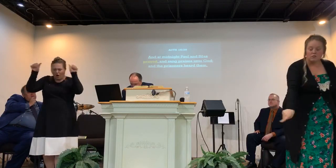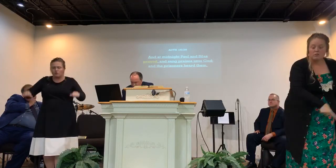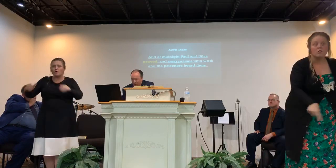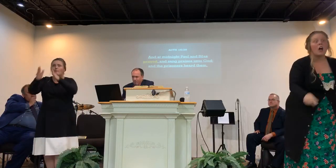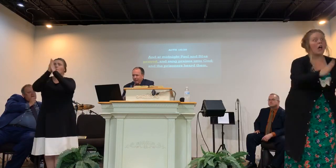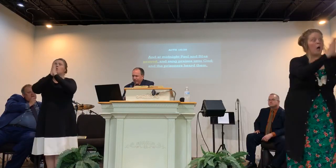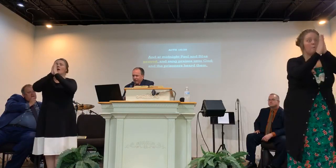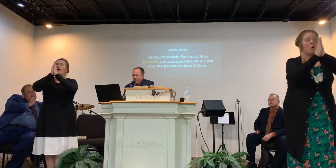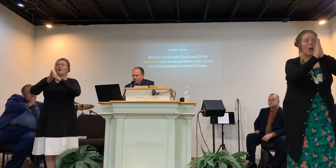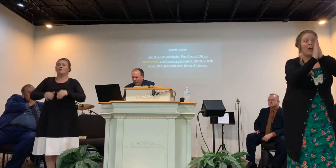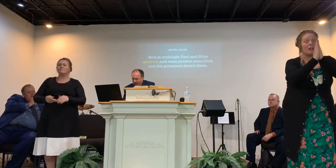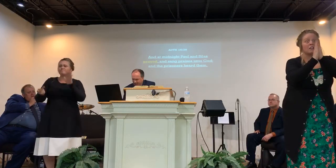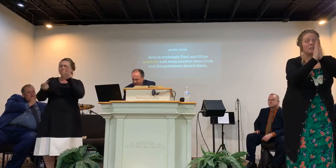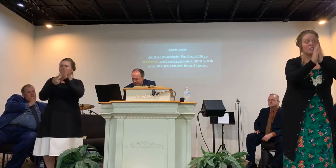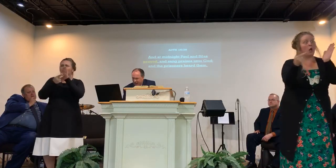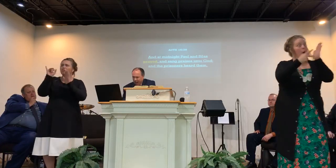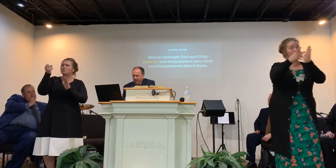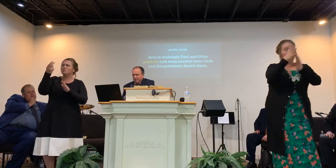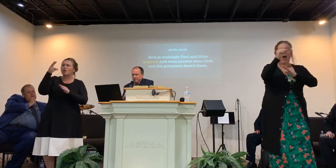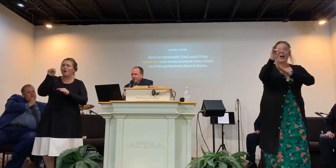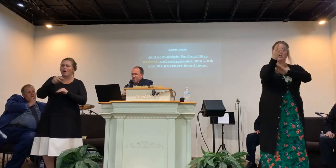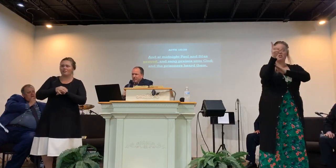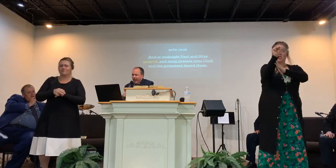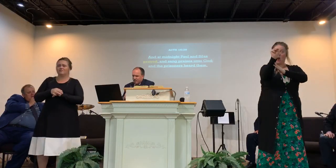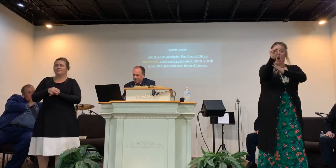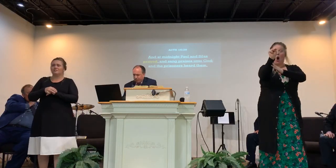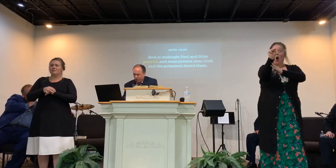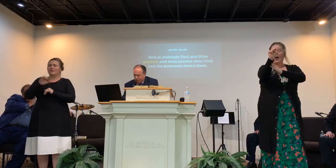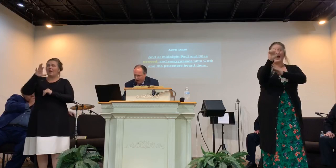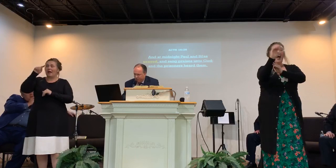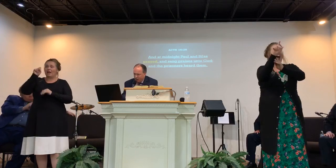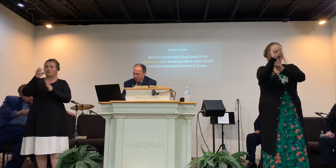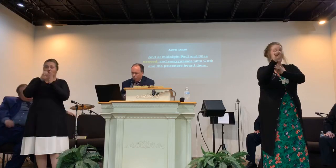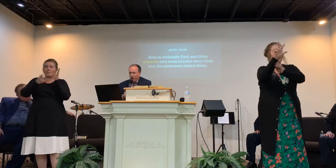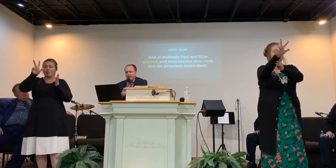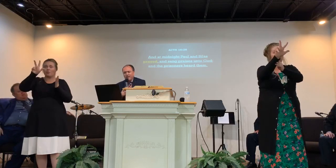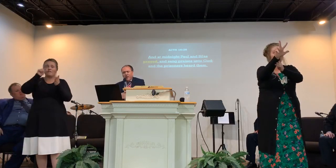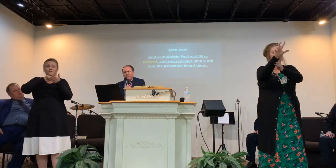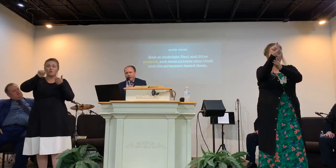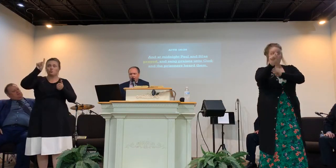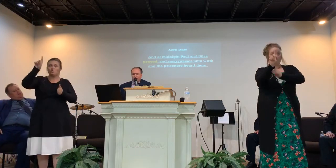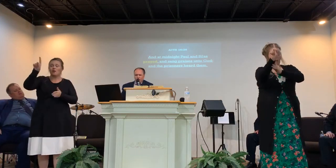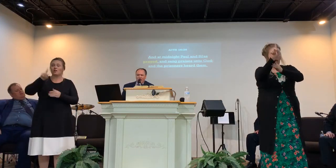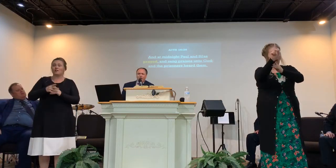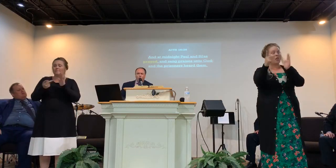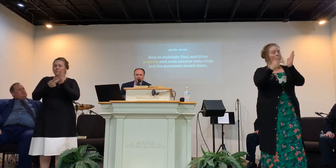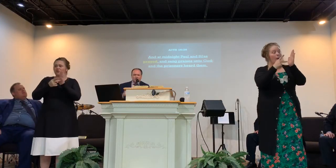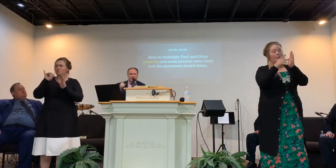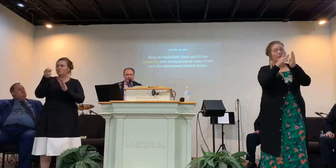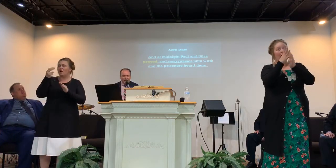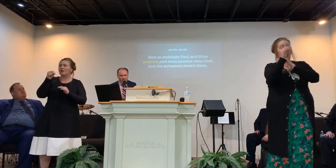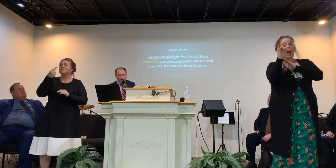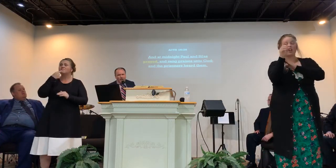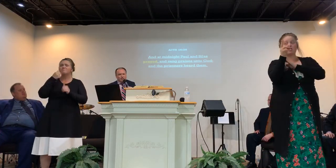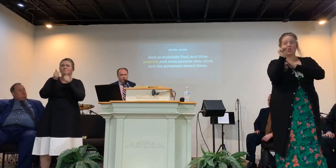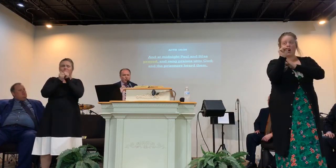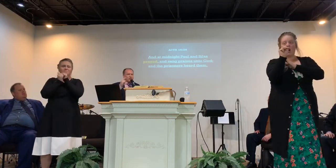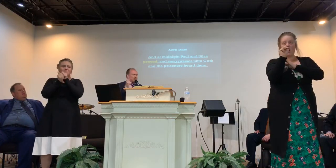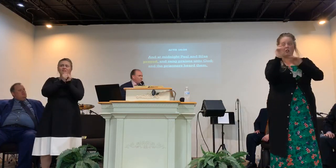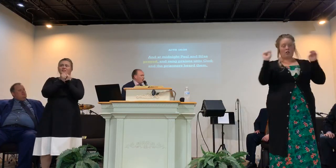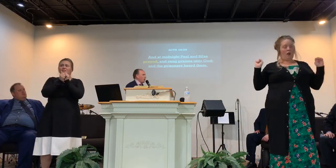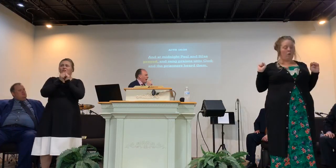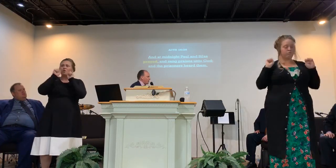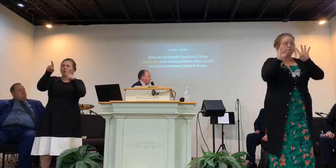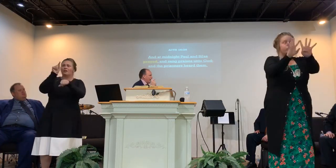prayer. Peter and John, in Acts chapter 3 and verse 1, Peter and John went together to